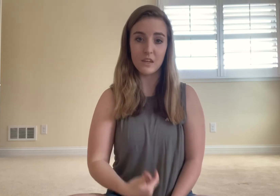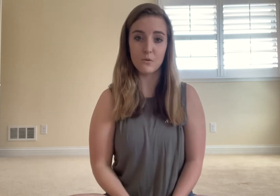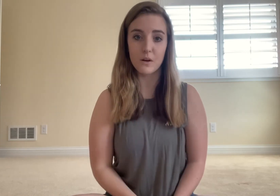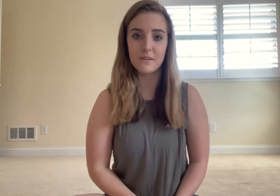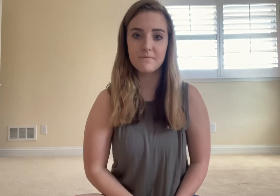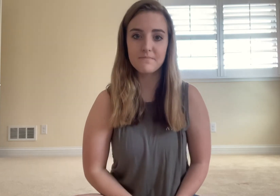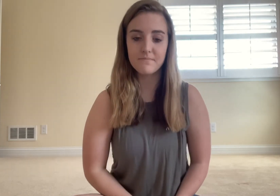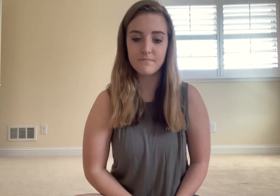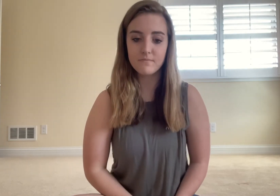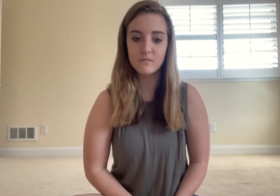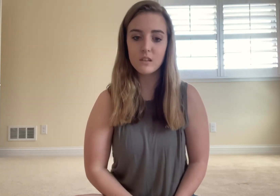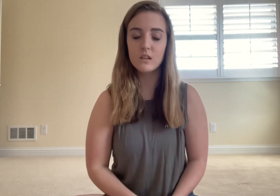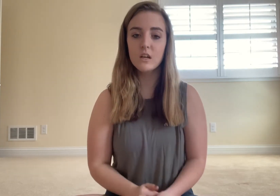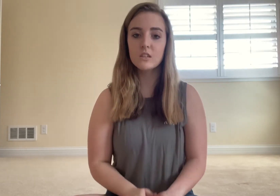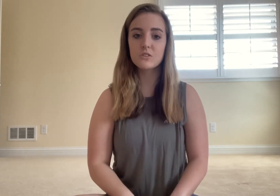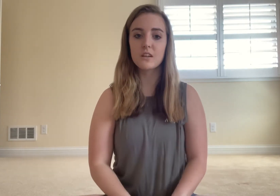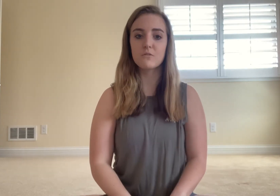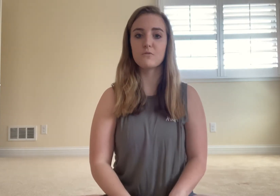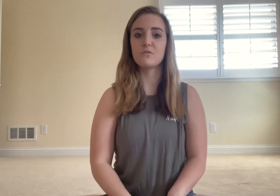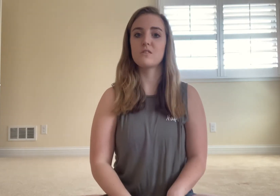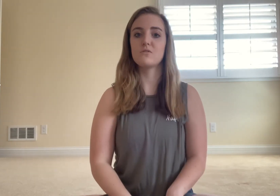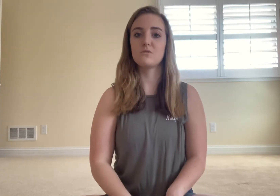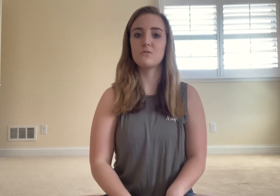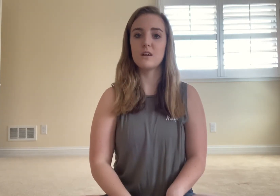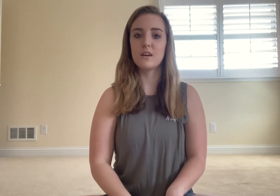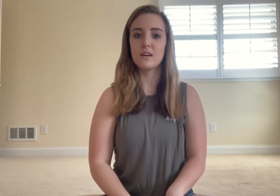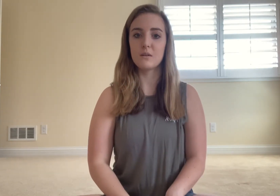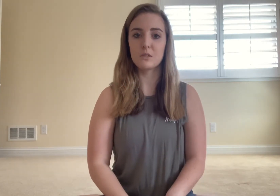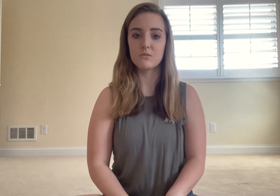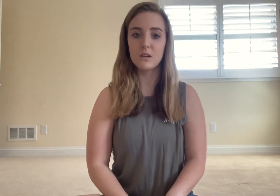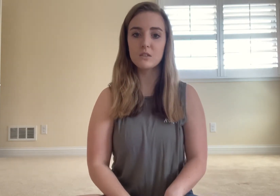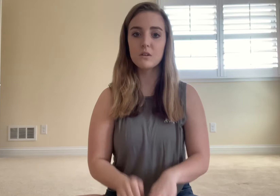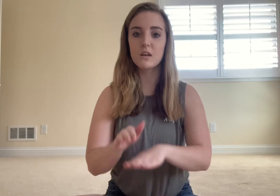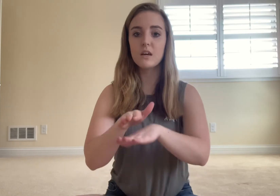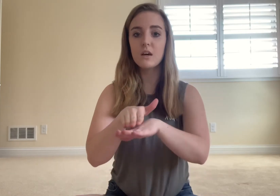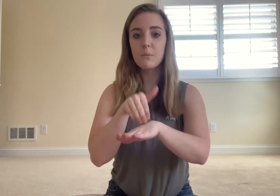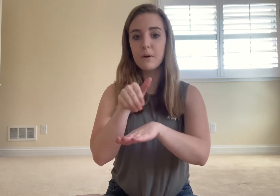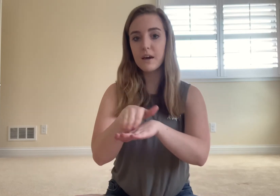way. So again, reviewing those three that I missed from last week: pet,